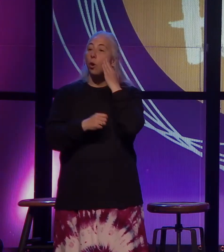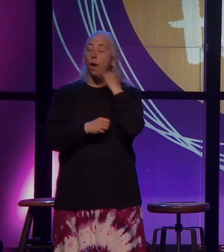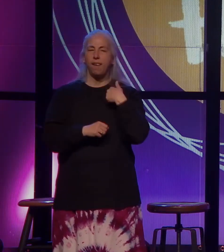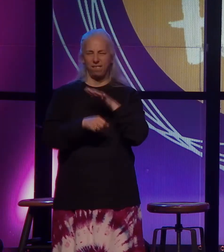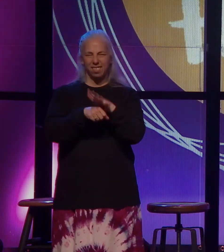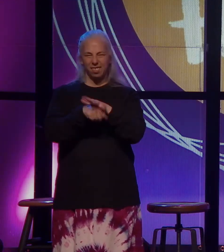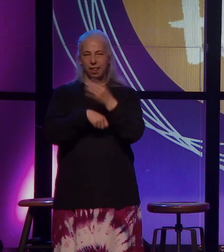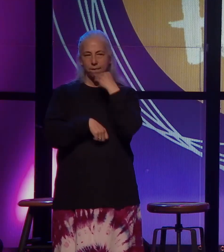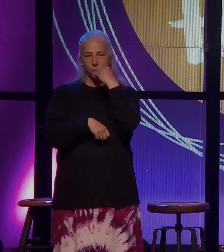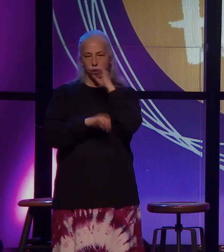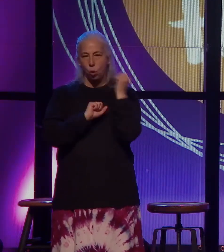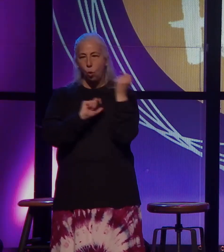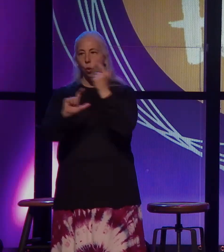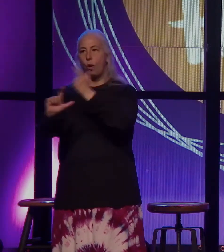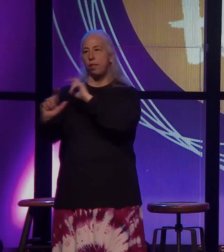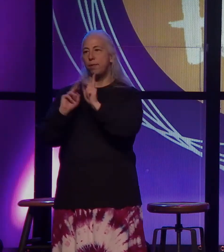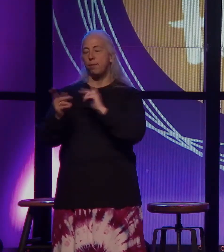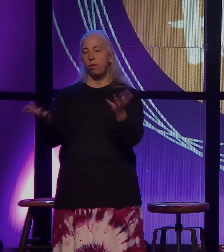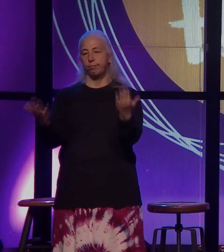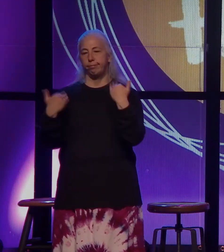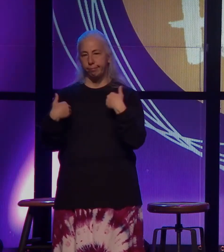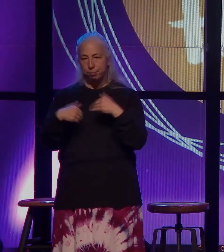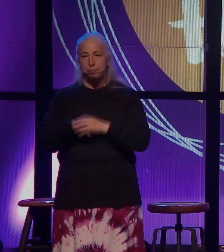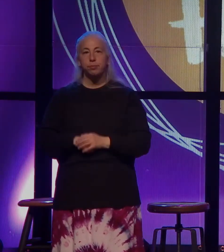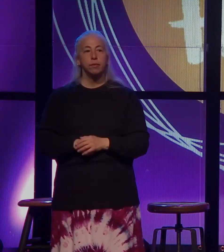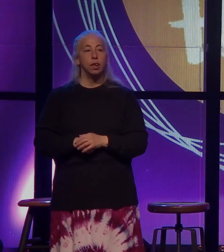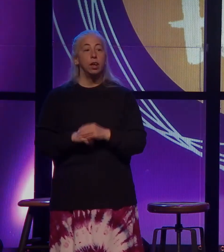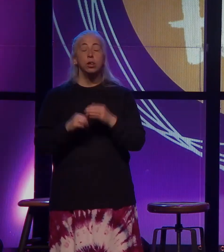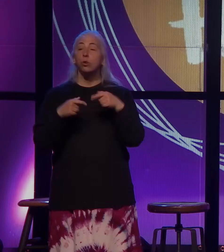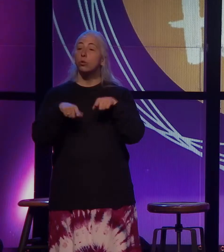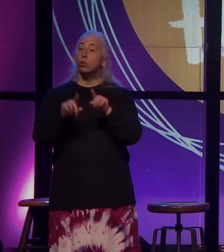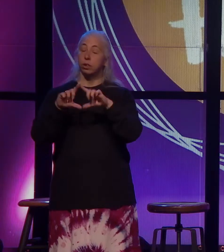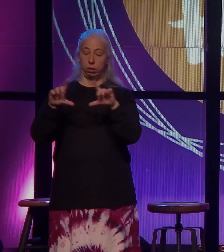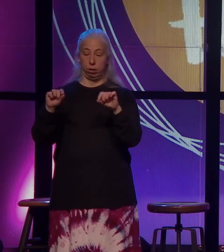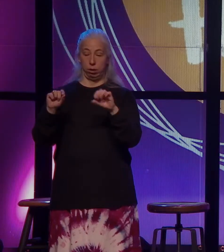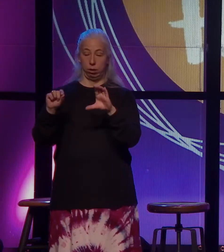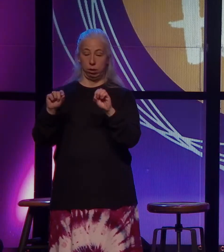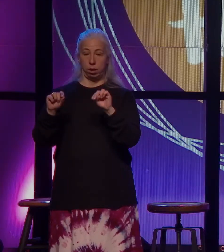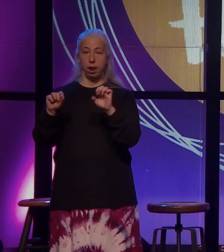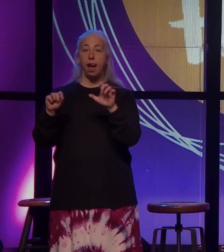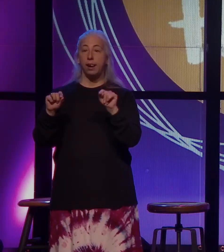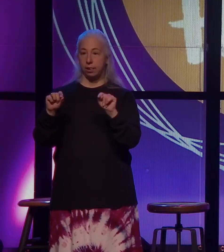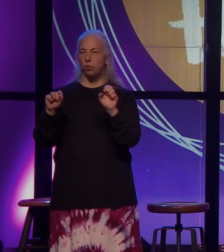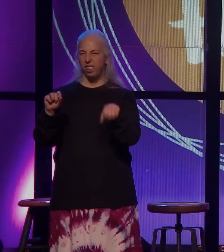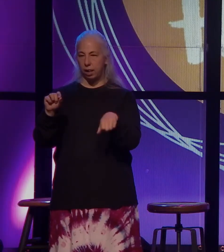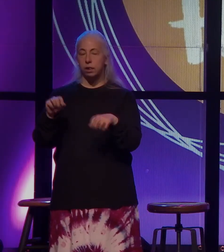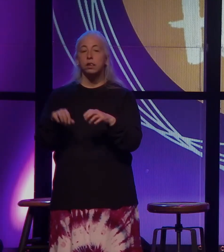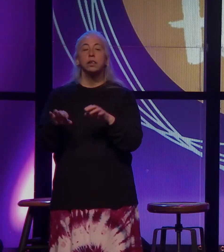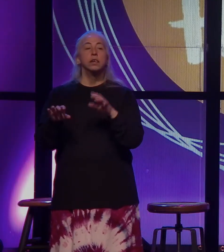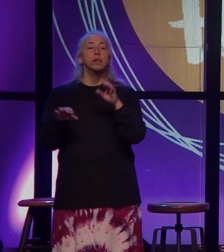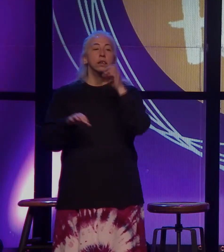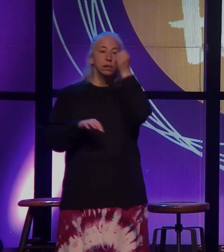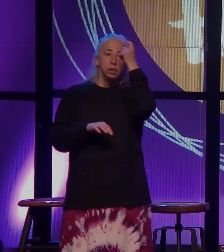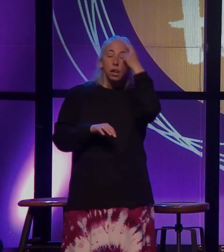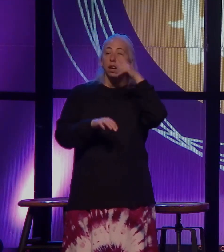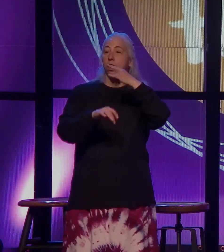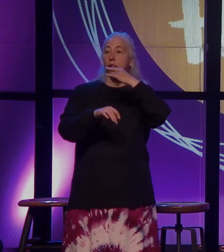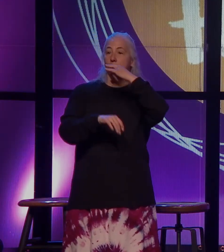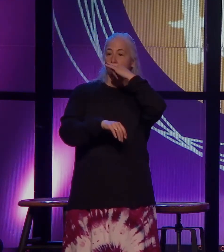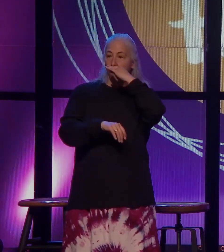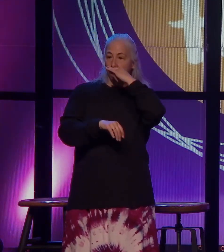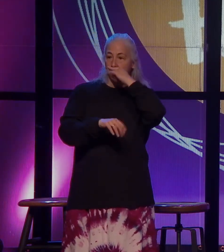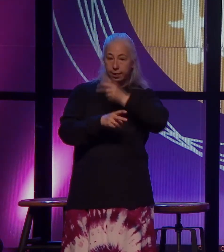okay? So you can go ahead and do that on the Connect card as well. Now, childcare is available through 5th